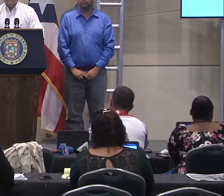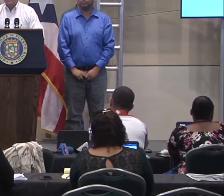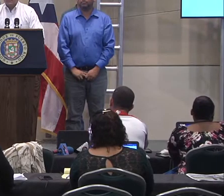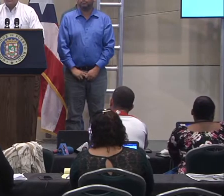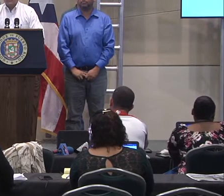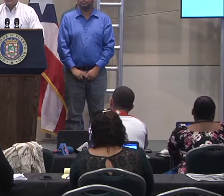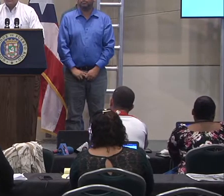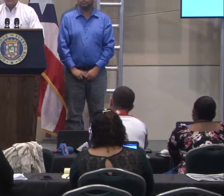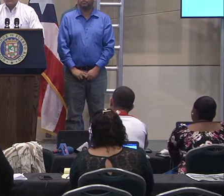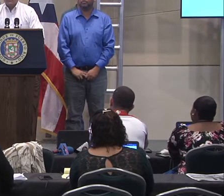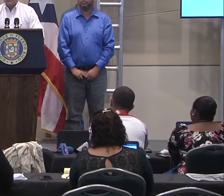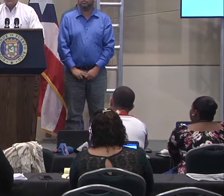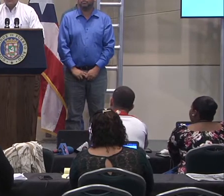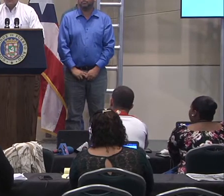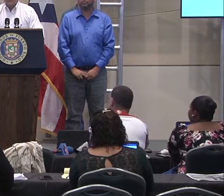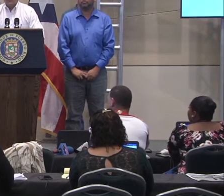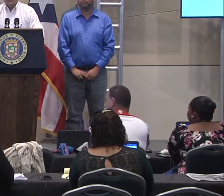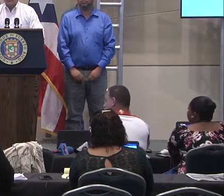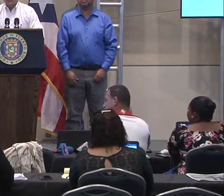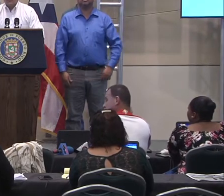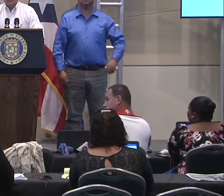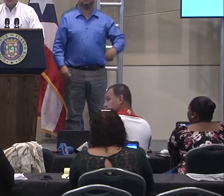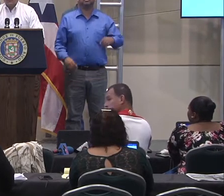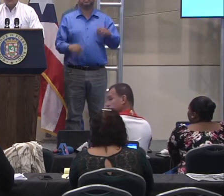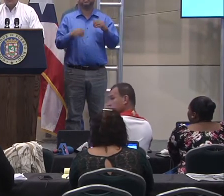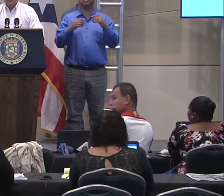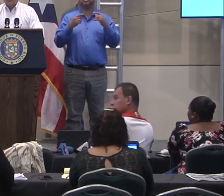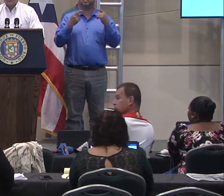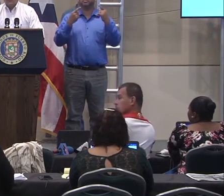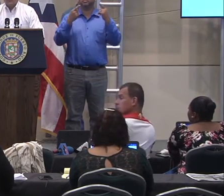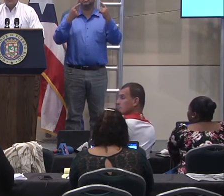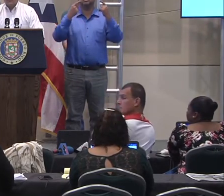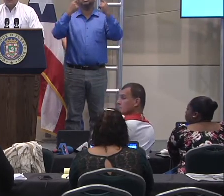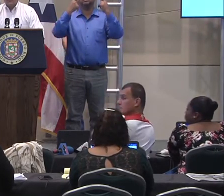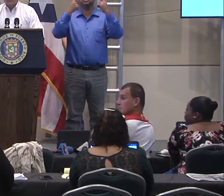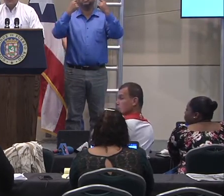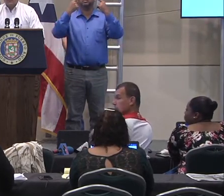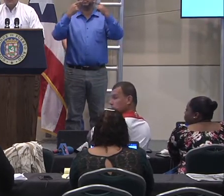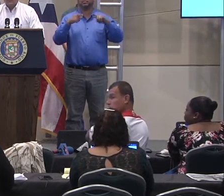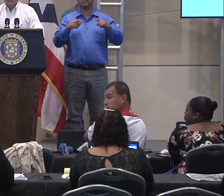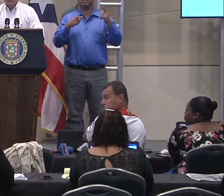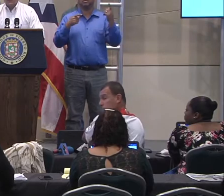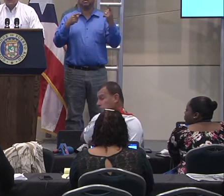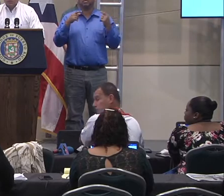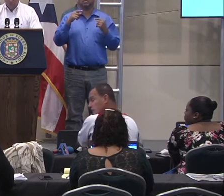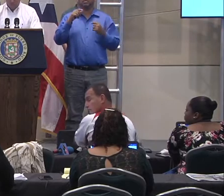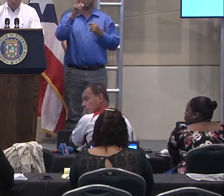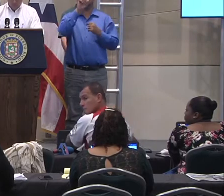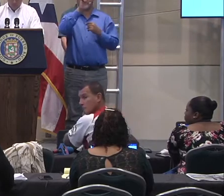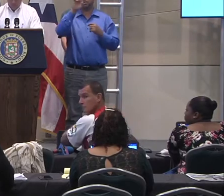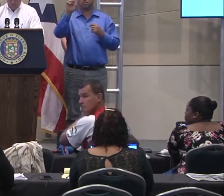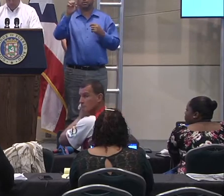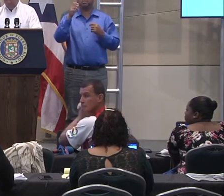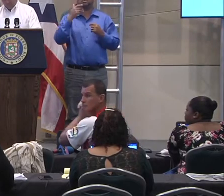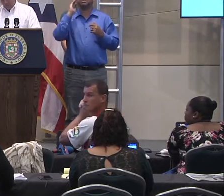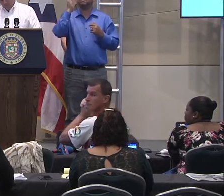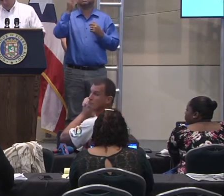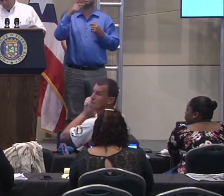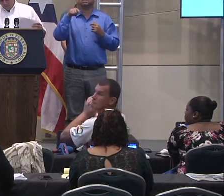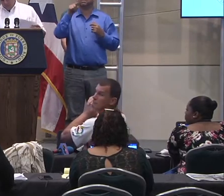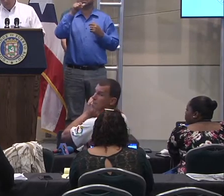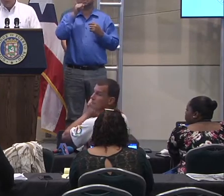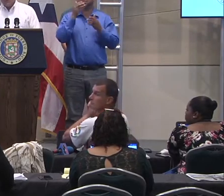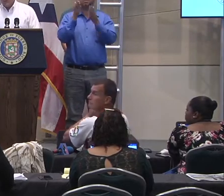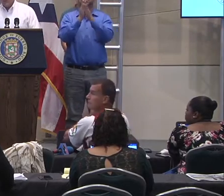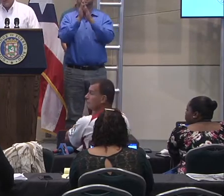utilities and power companies on the mainland to support them. And El Nuevo Diaz reporting this morning that PREPA